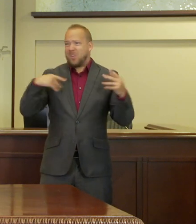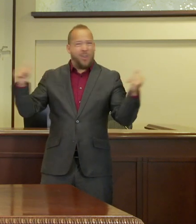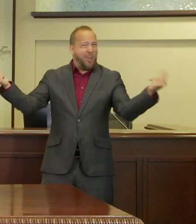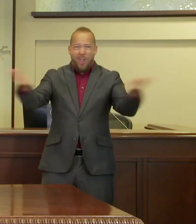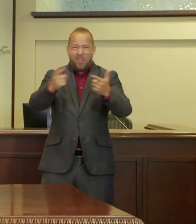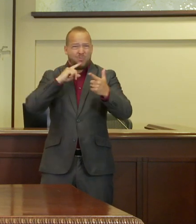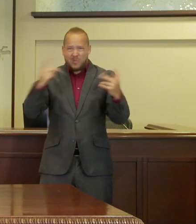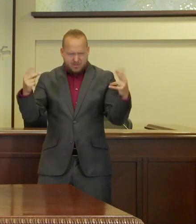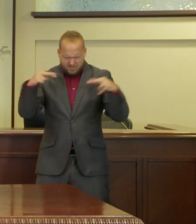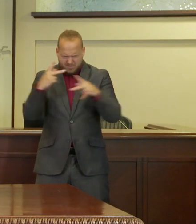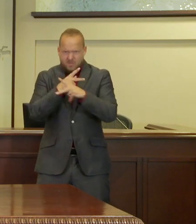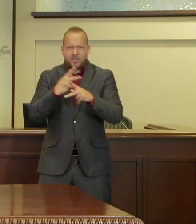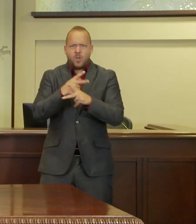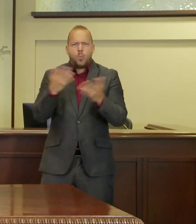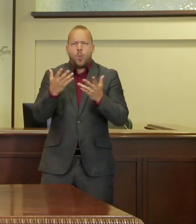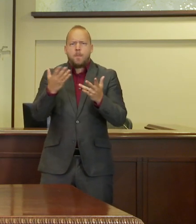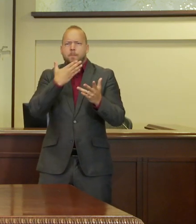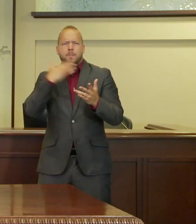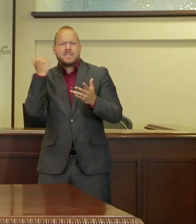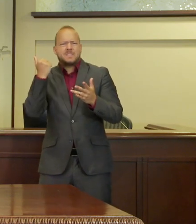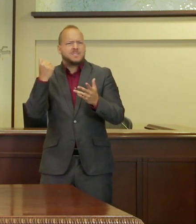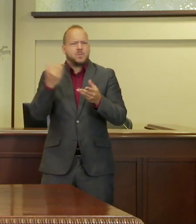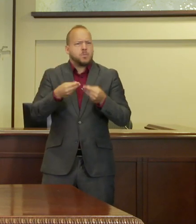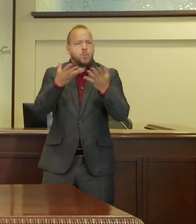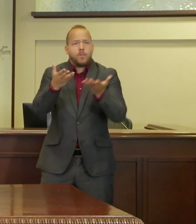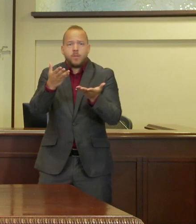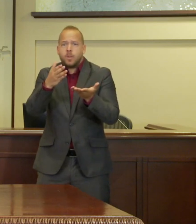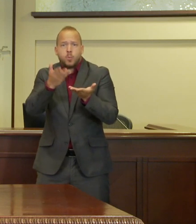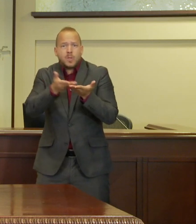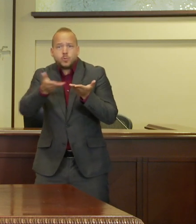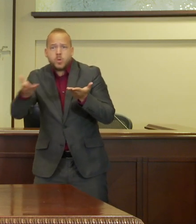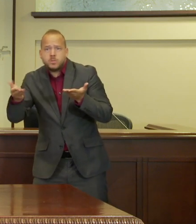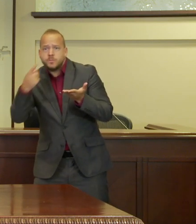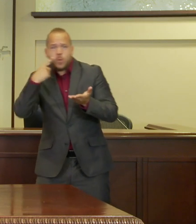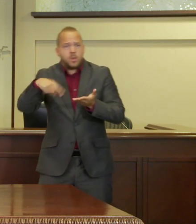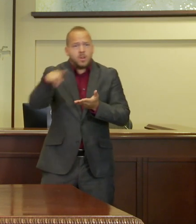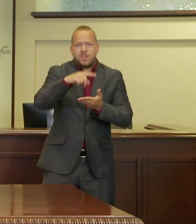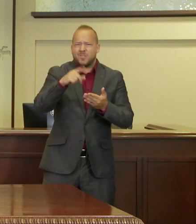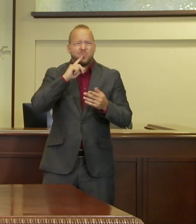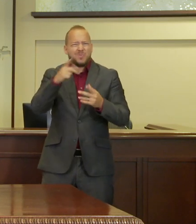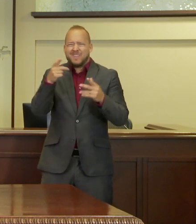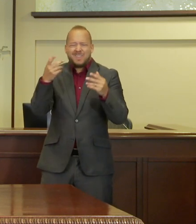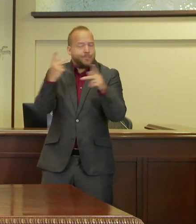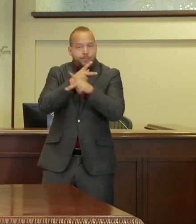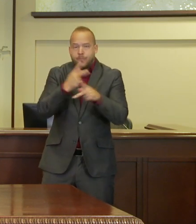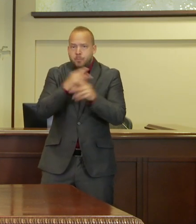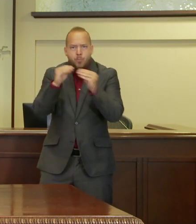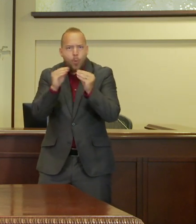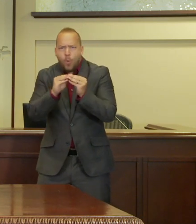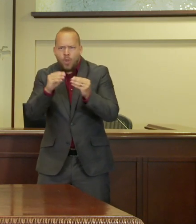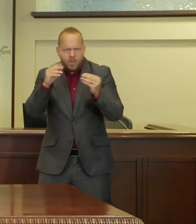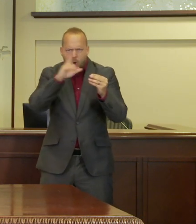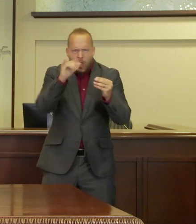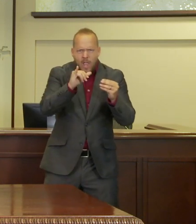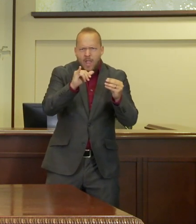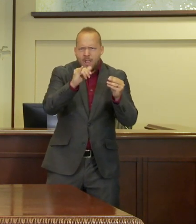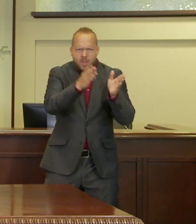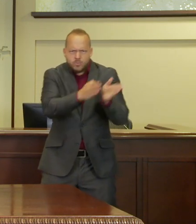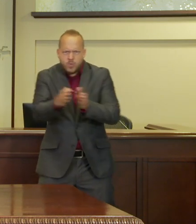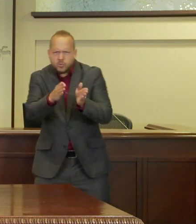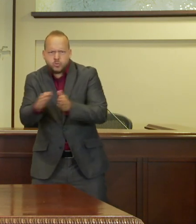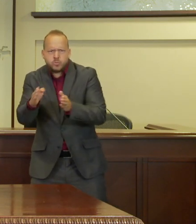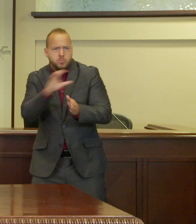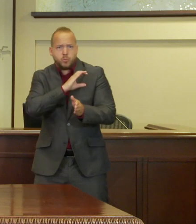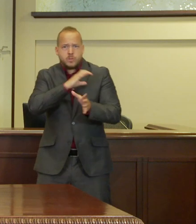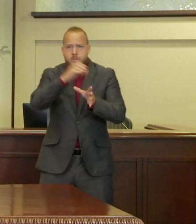resources, not just the things we talked about yesterday, redeploying the school resource officers or taking resources from the police